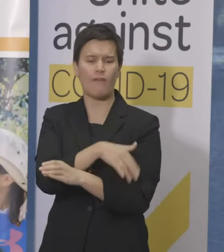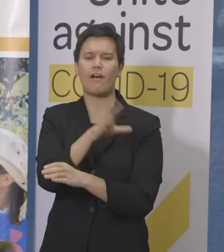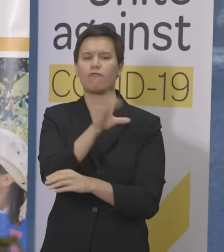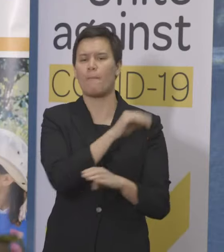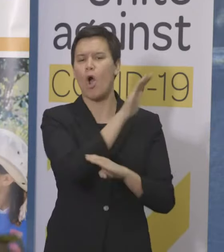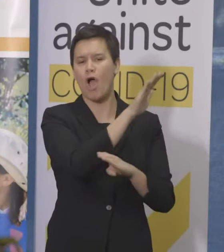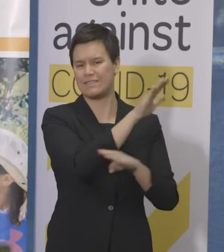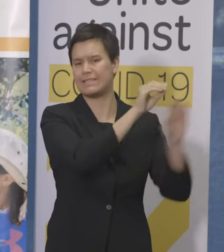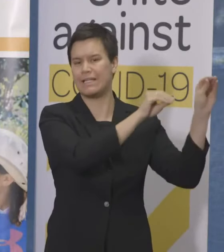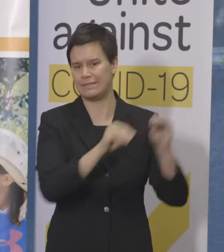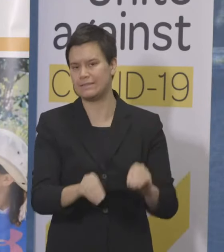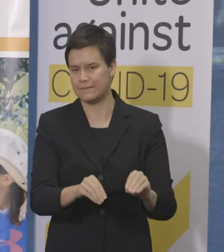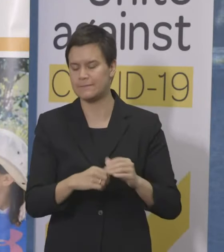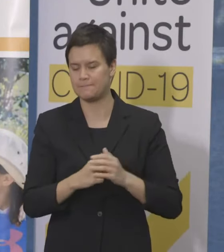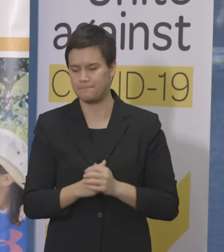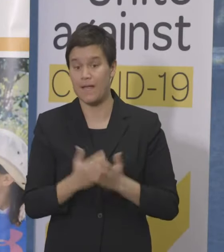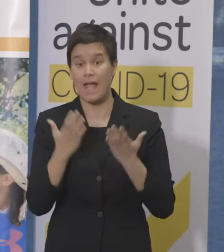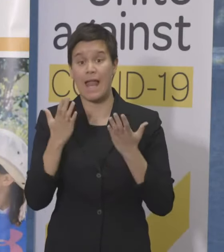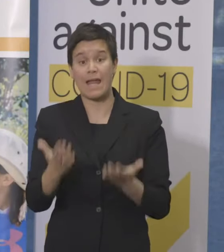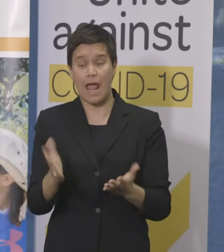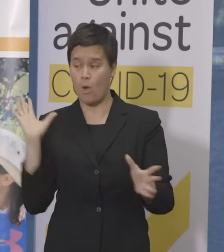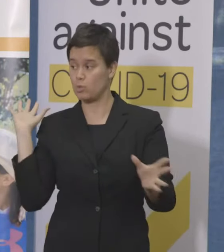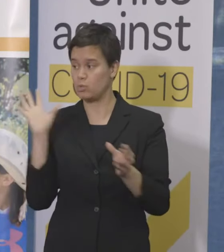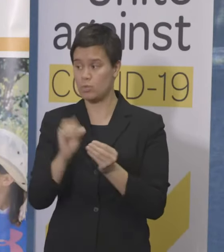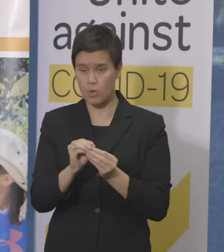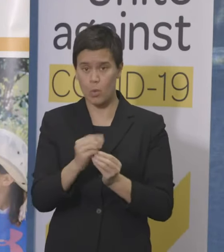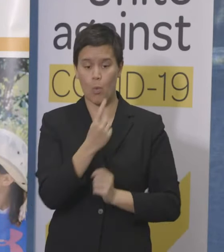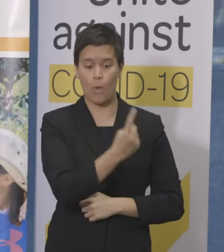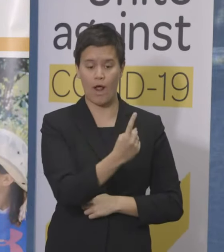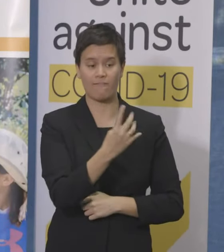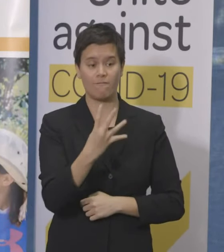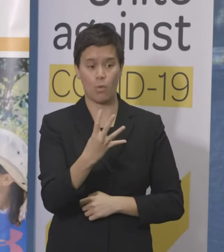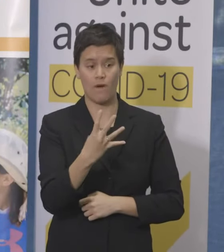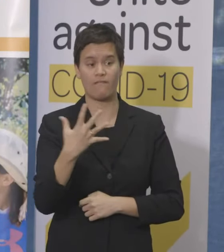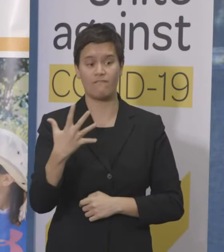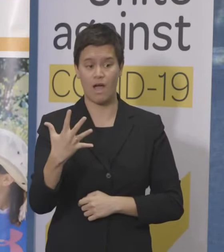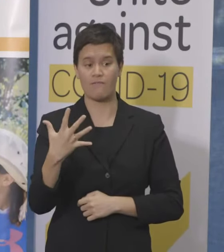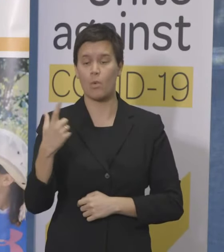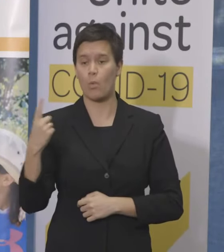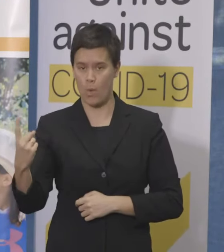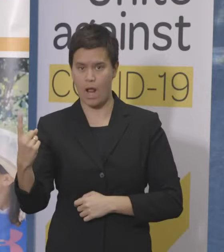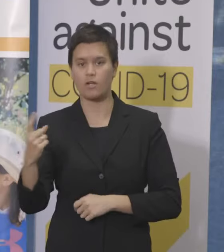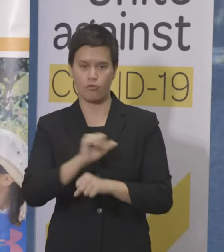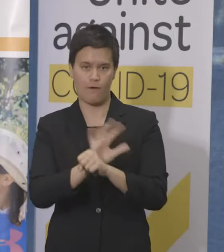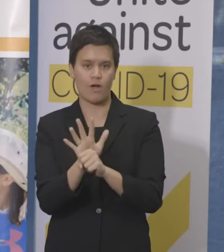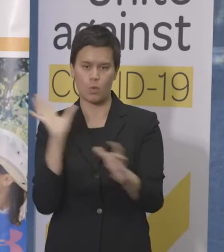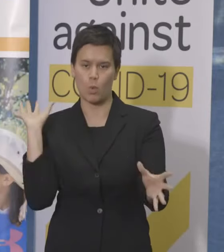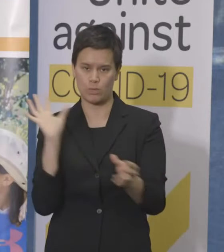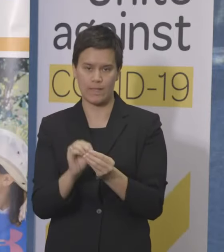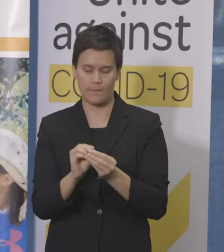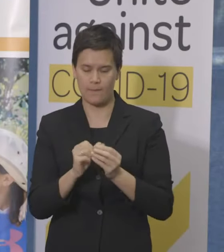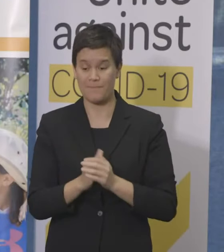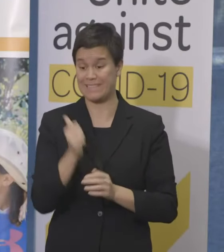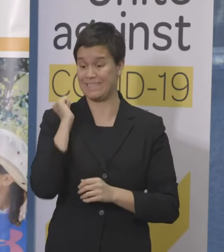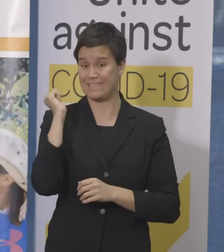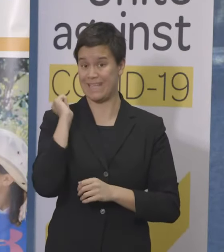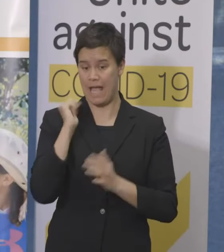of confirmed cases is now 1,451. Yesterday, our labs around the country